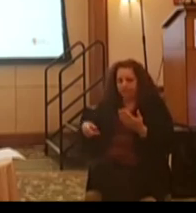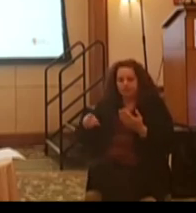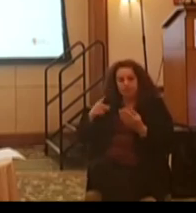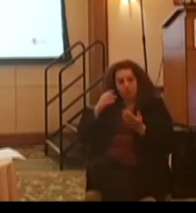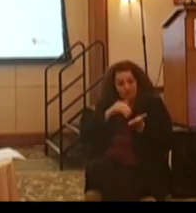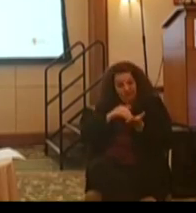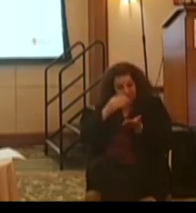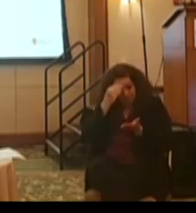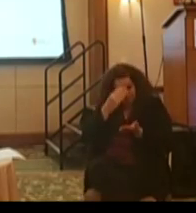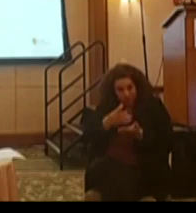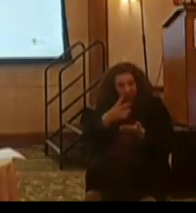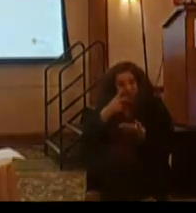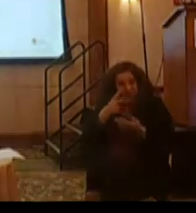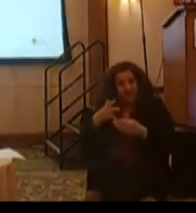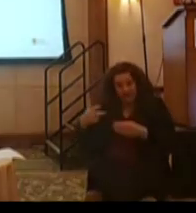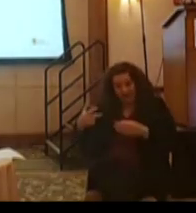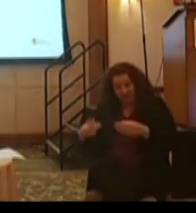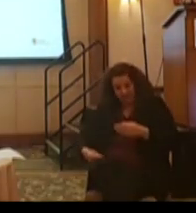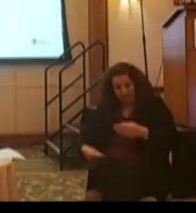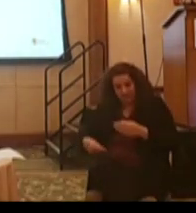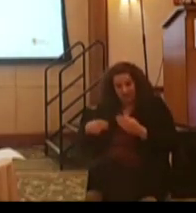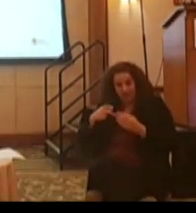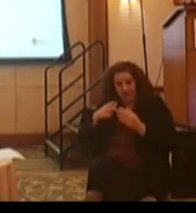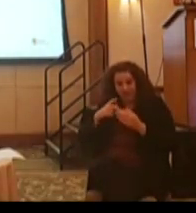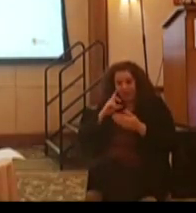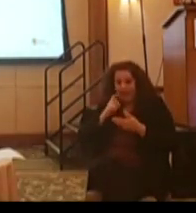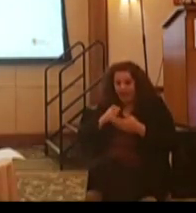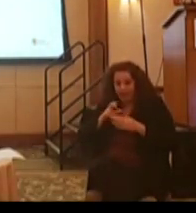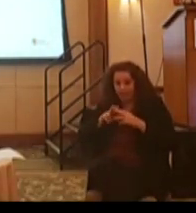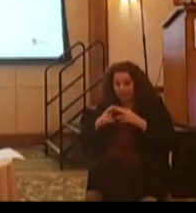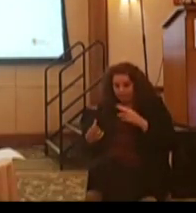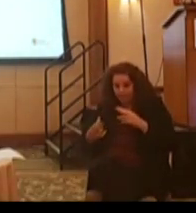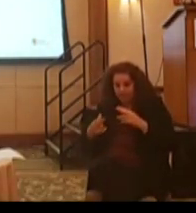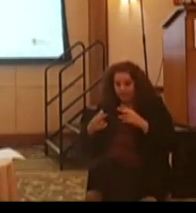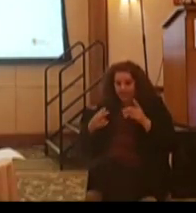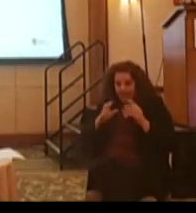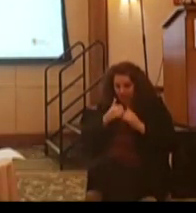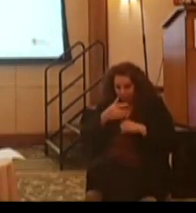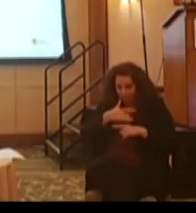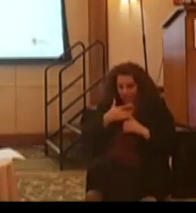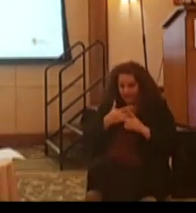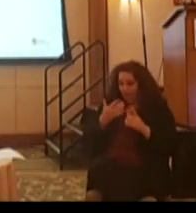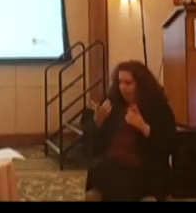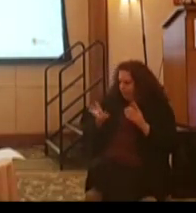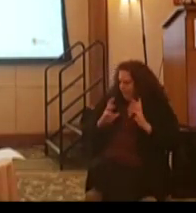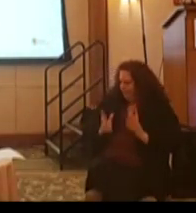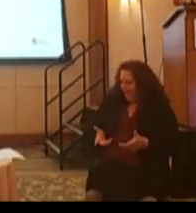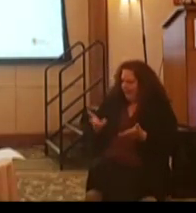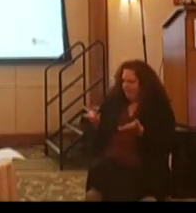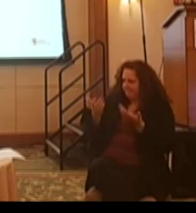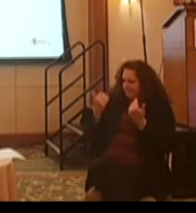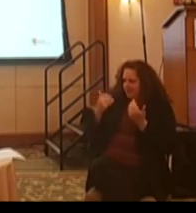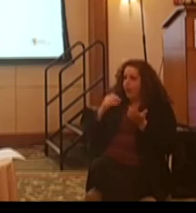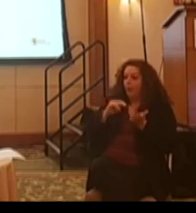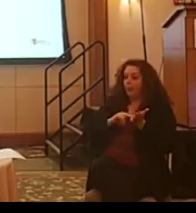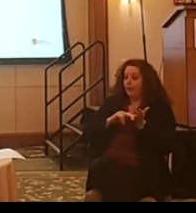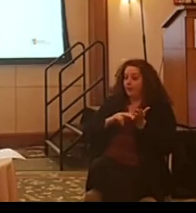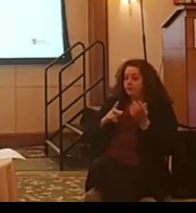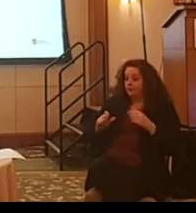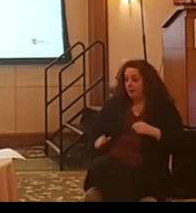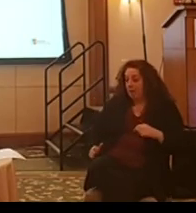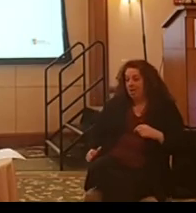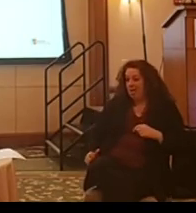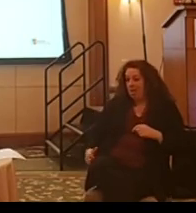but it is an injectable. I don't know how you would feel about that. And he said, well, that would be fine. The nurses are the ones who give you injections